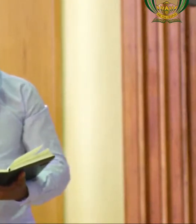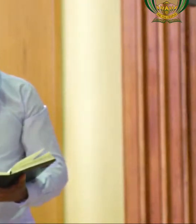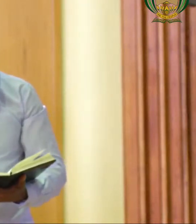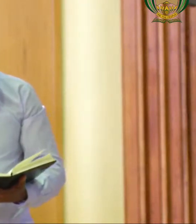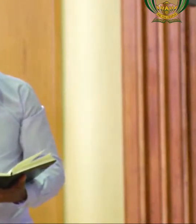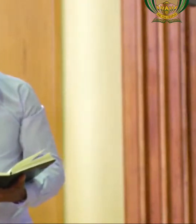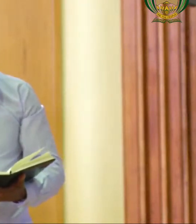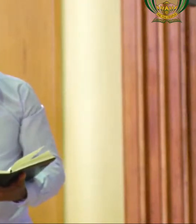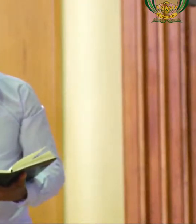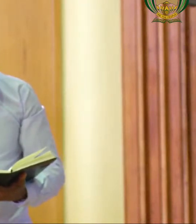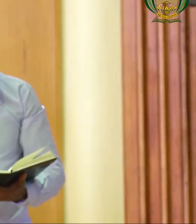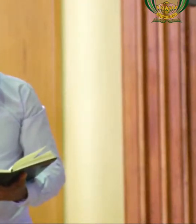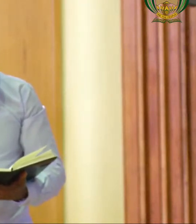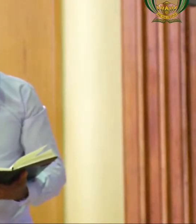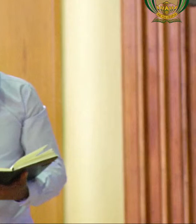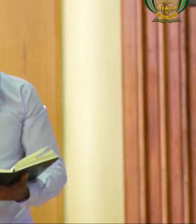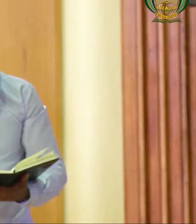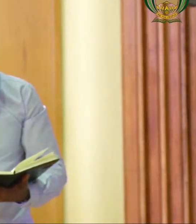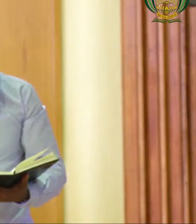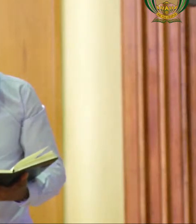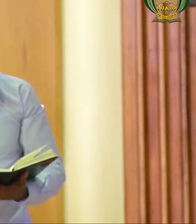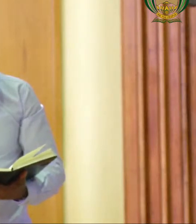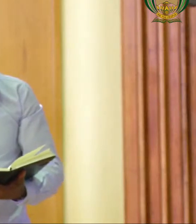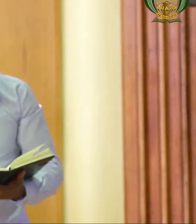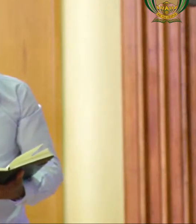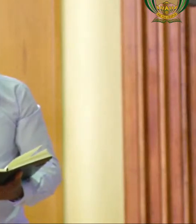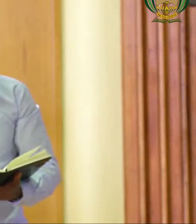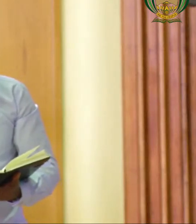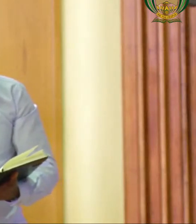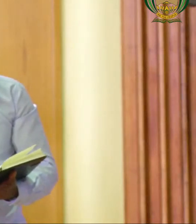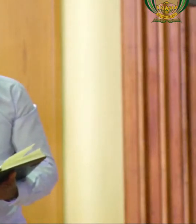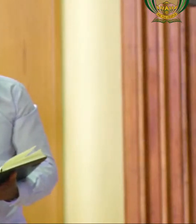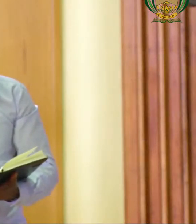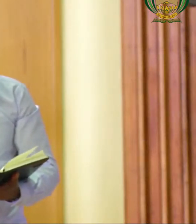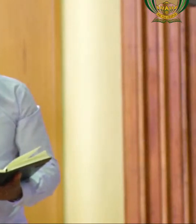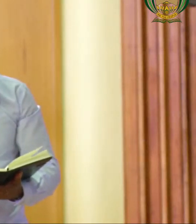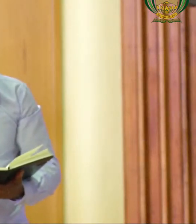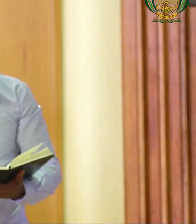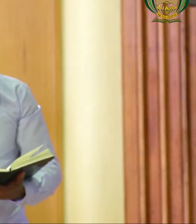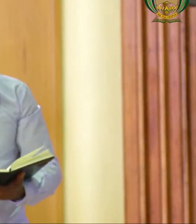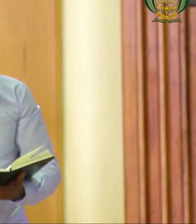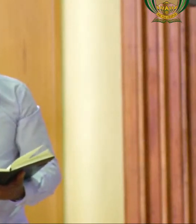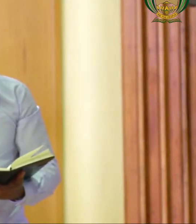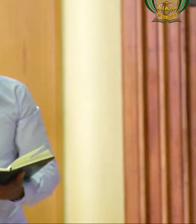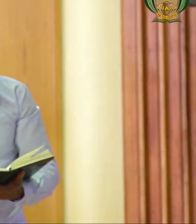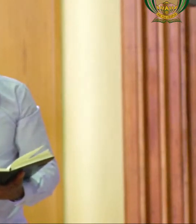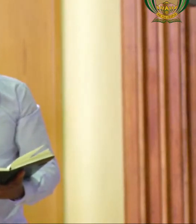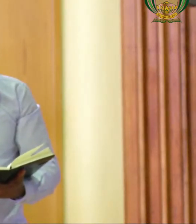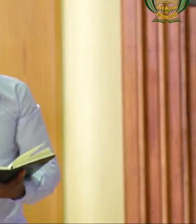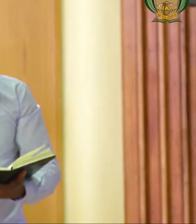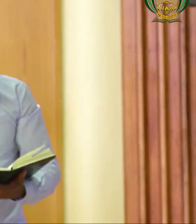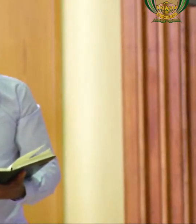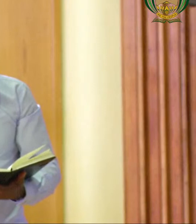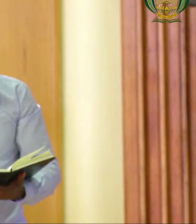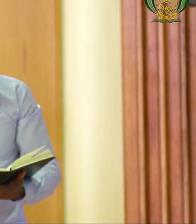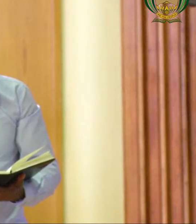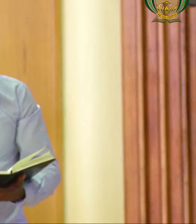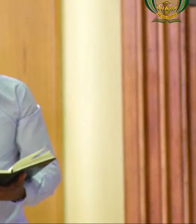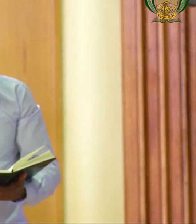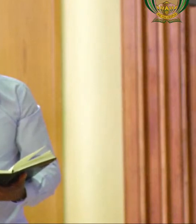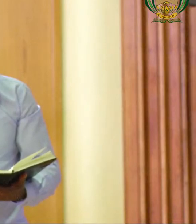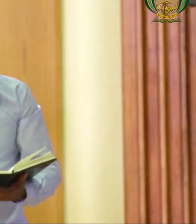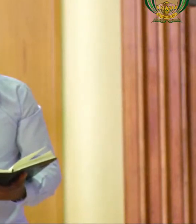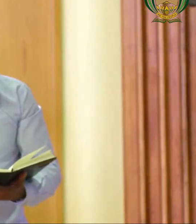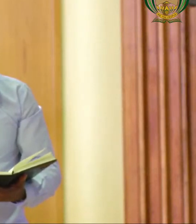93 already. We should have made a decision in 1993 already for democracy. If you